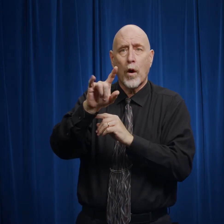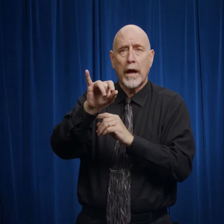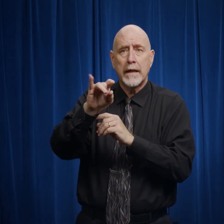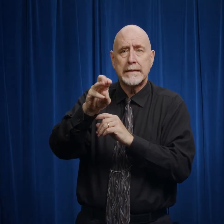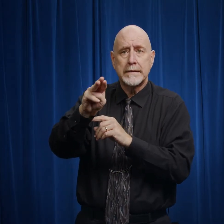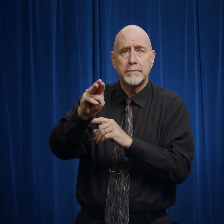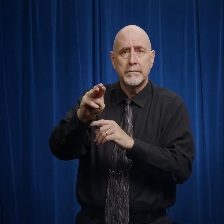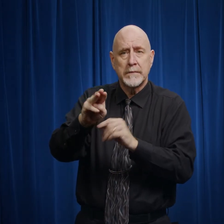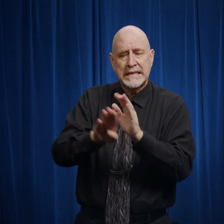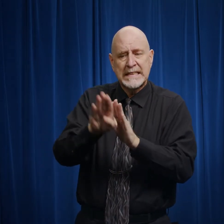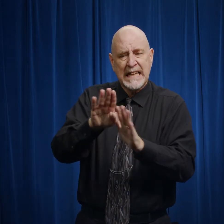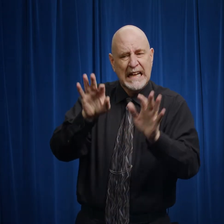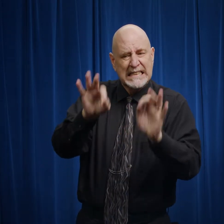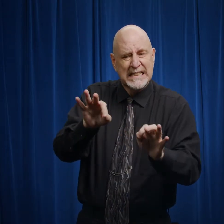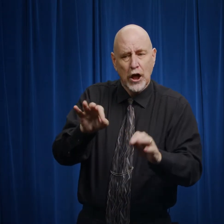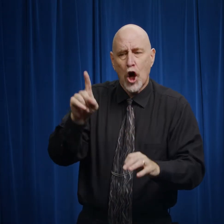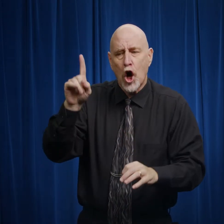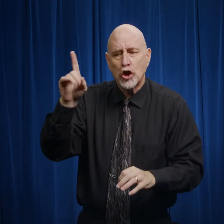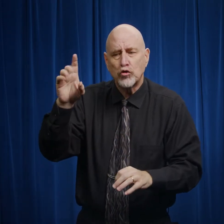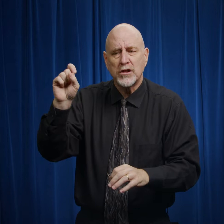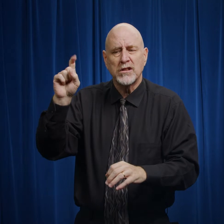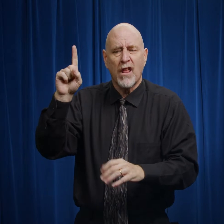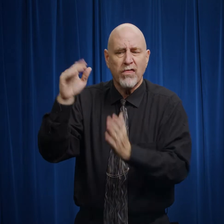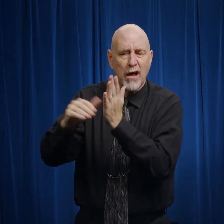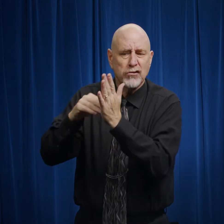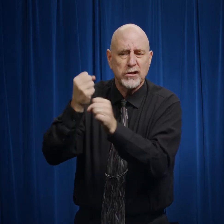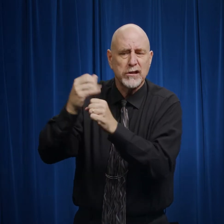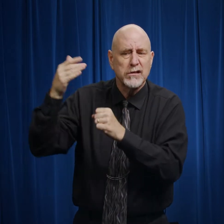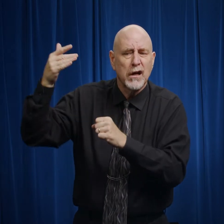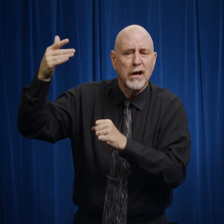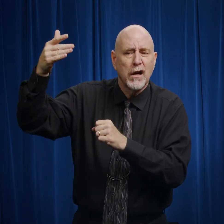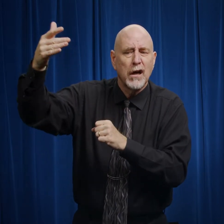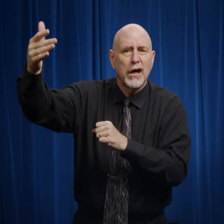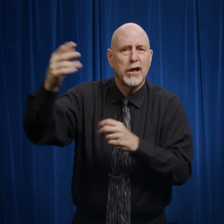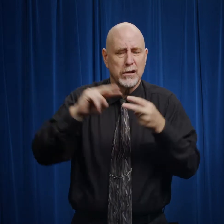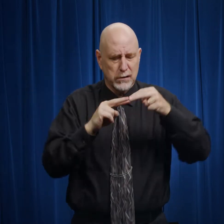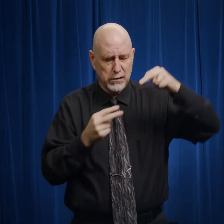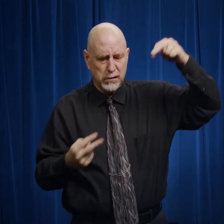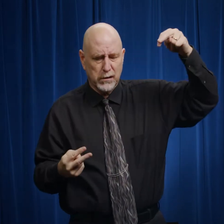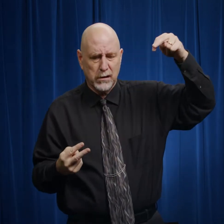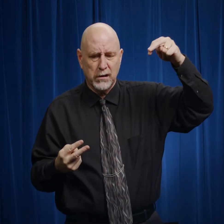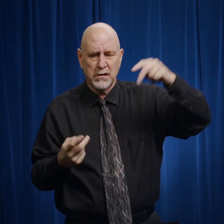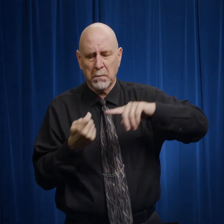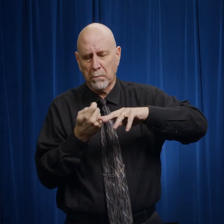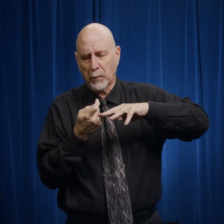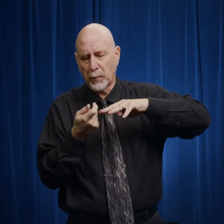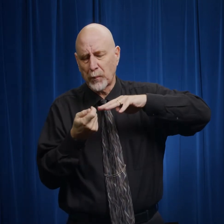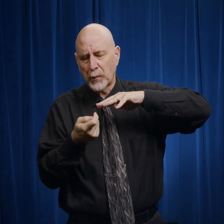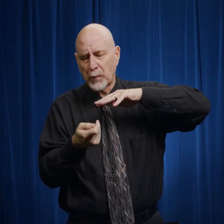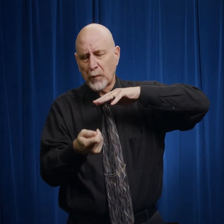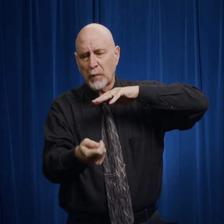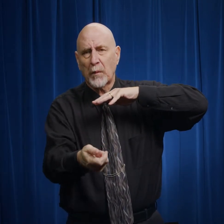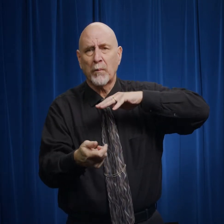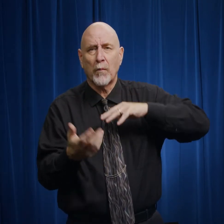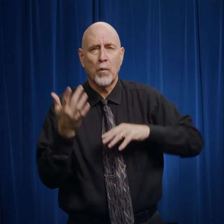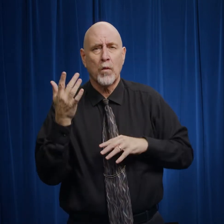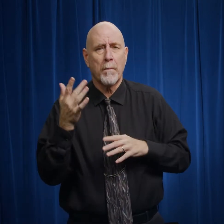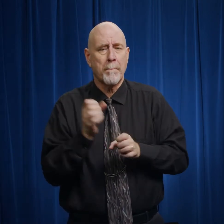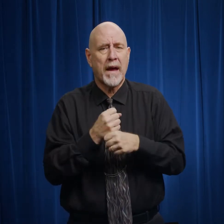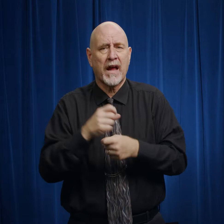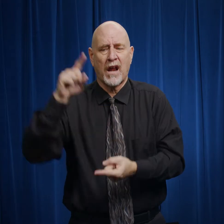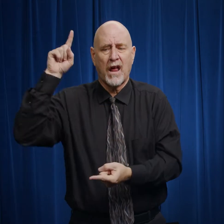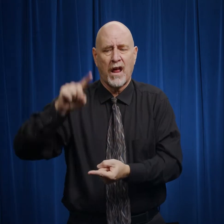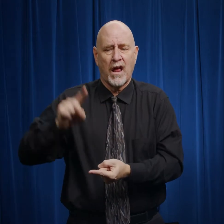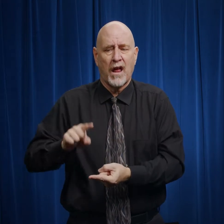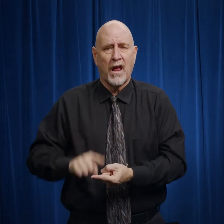were well designed at the beginning, but after hundreds or thousands of years, genetic information was lost or